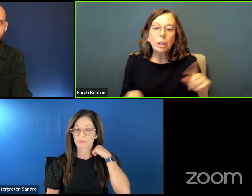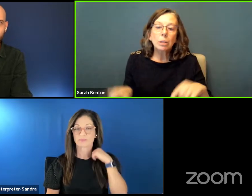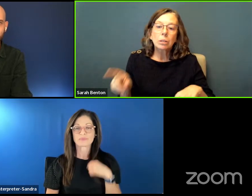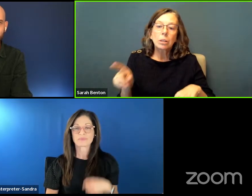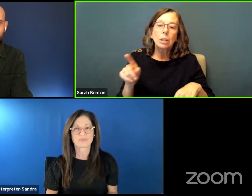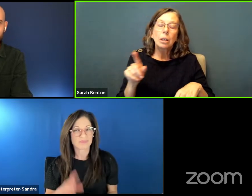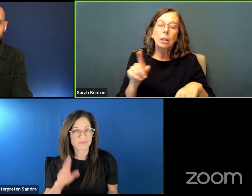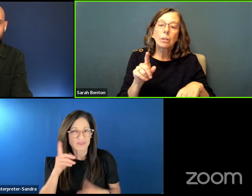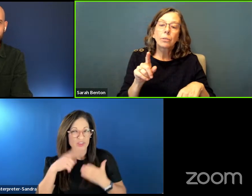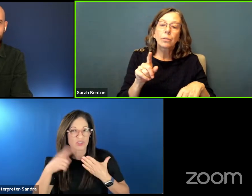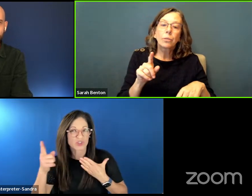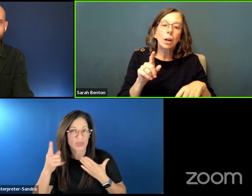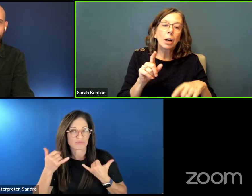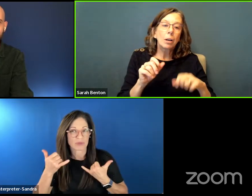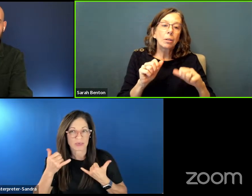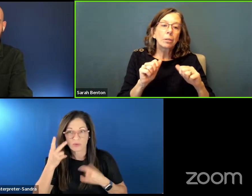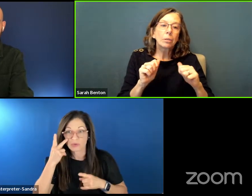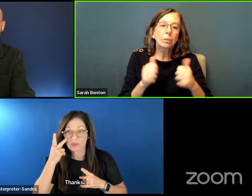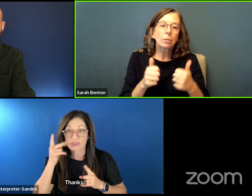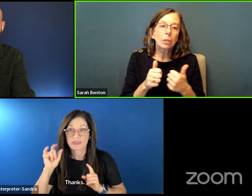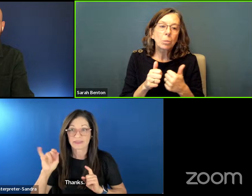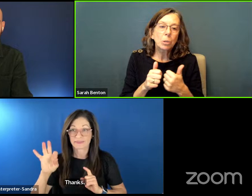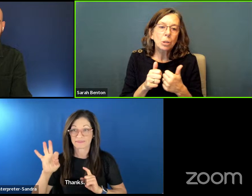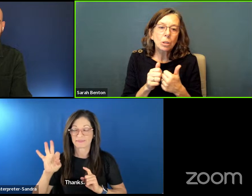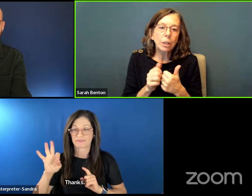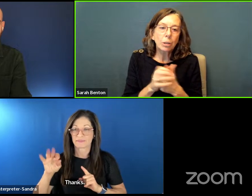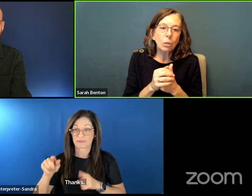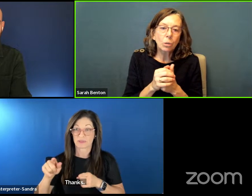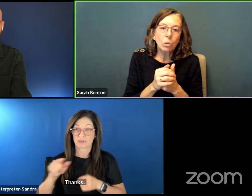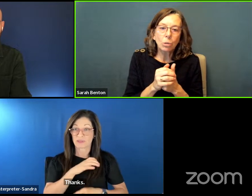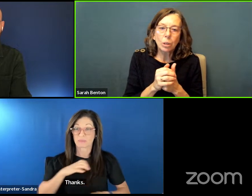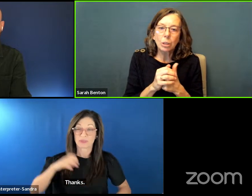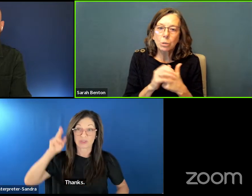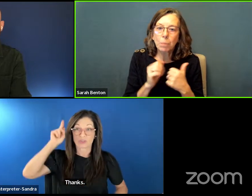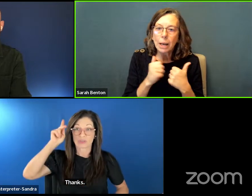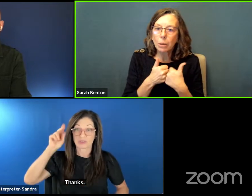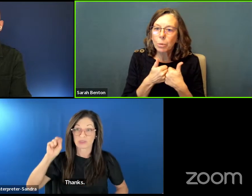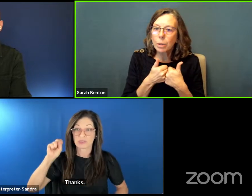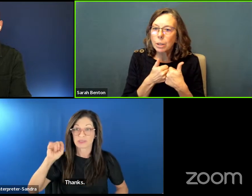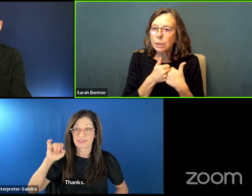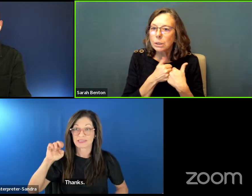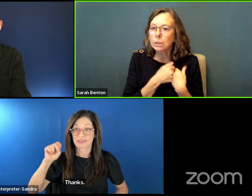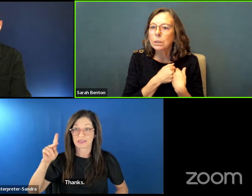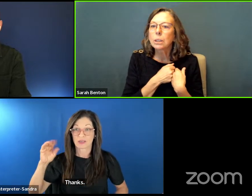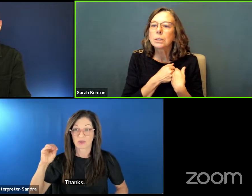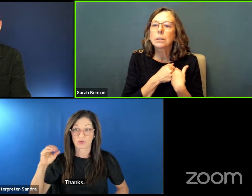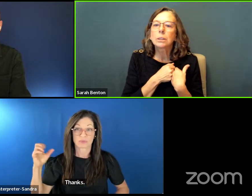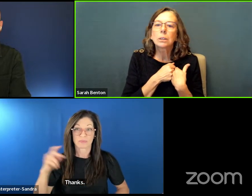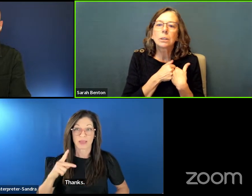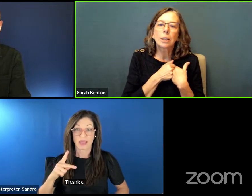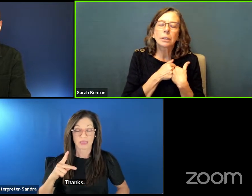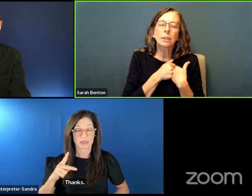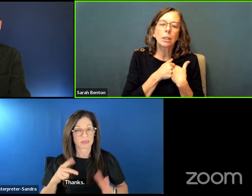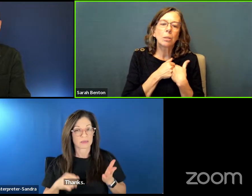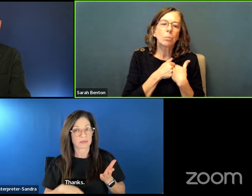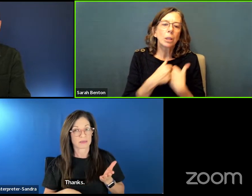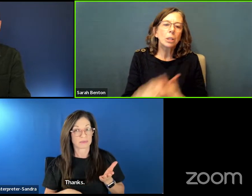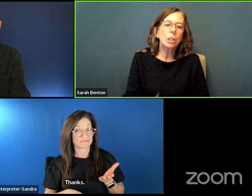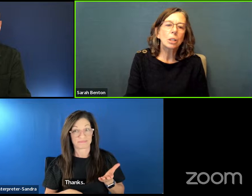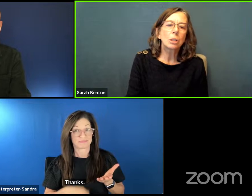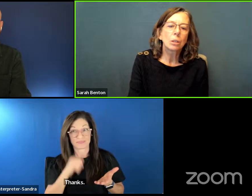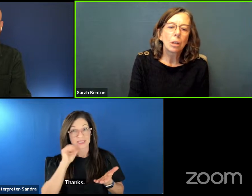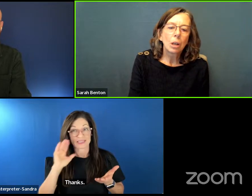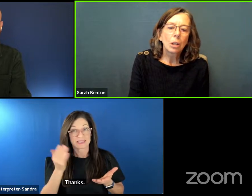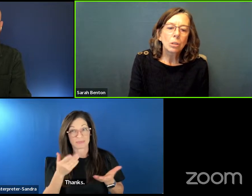Just checking to see if Commissioner Stanko is back with us. It does not seem